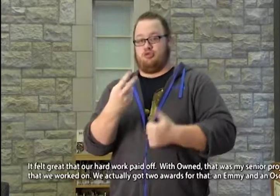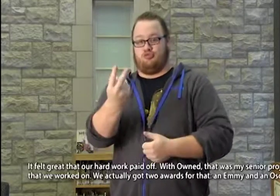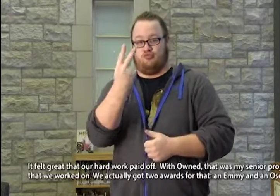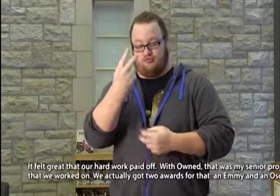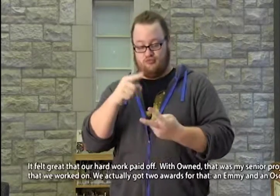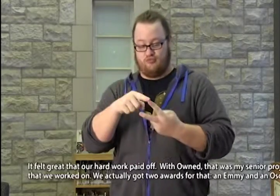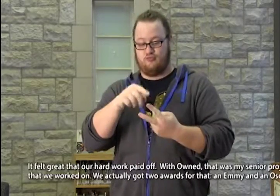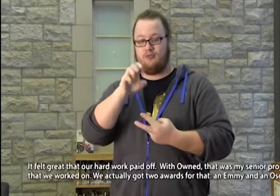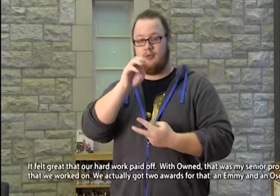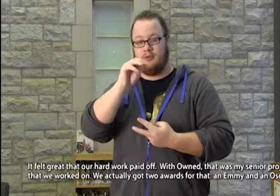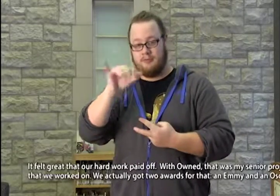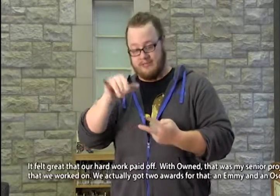an Emmy and an Oscar.